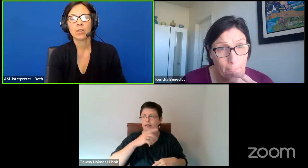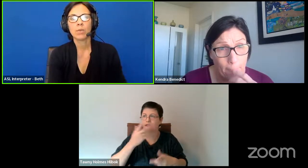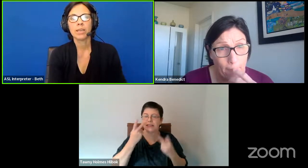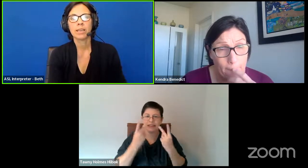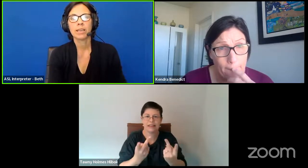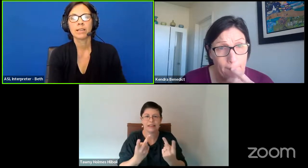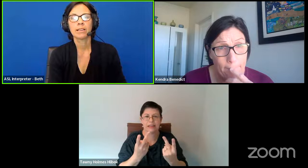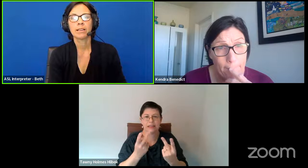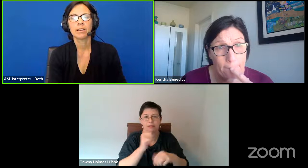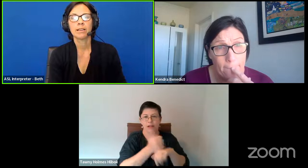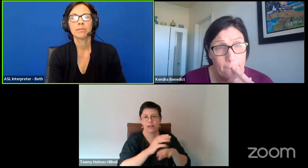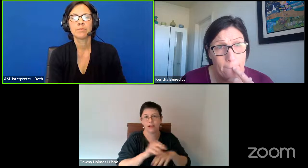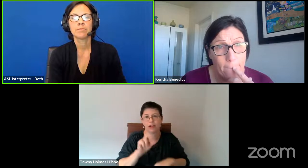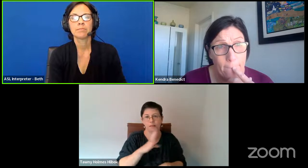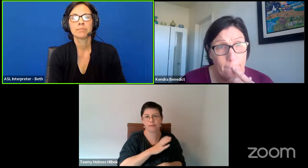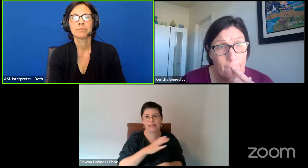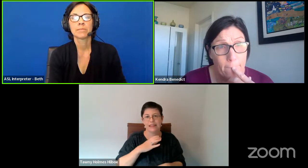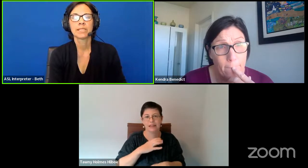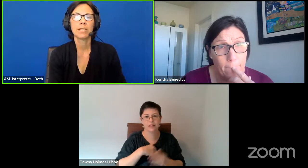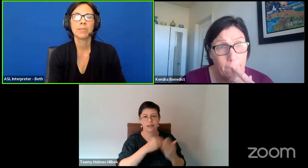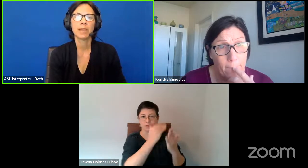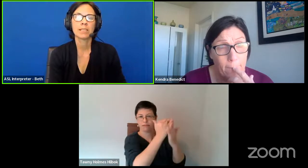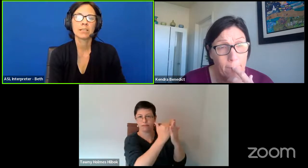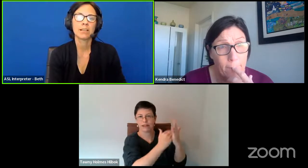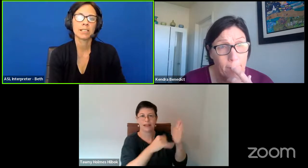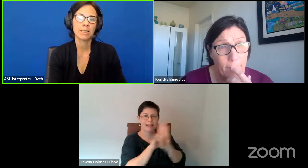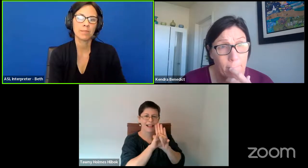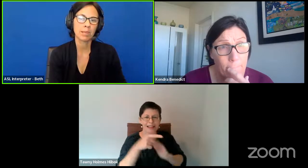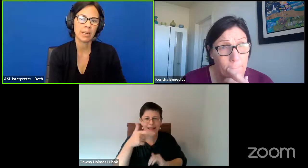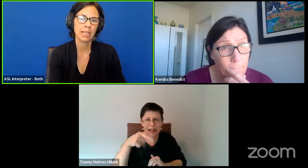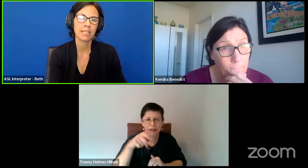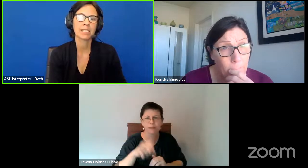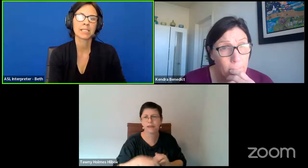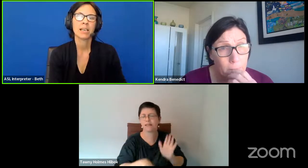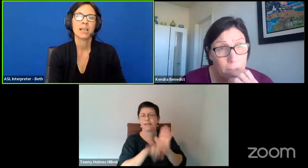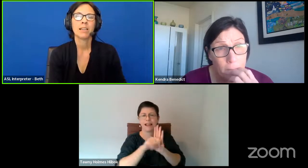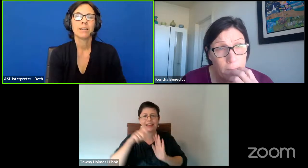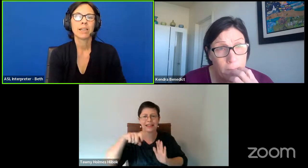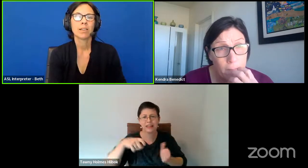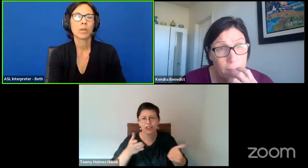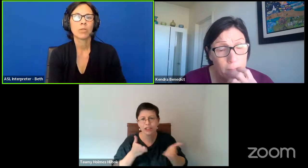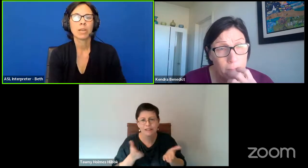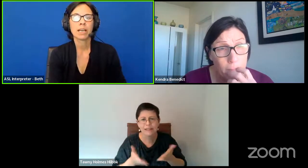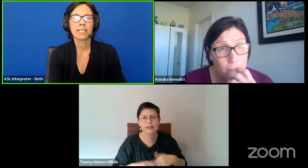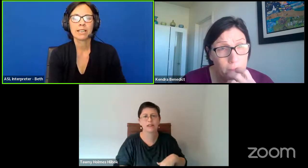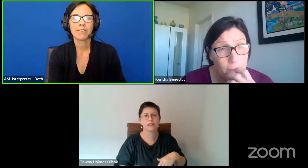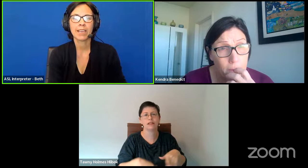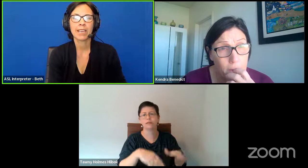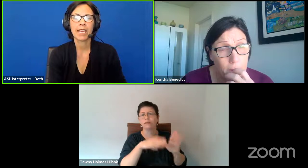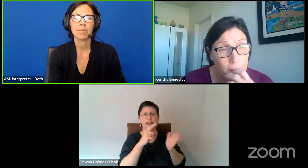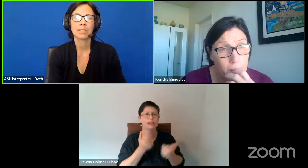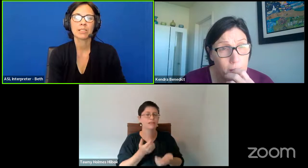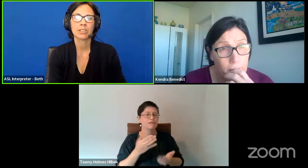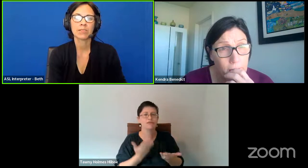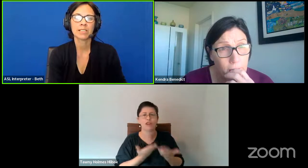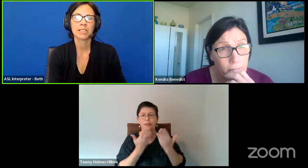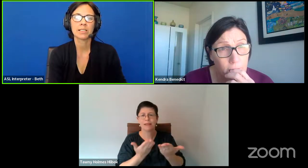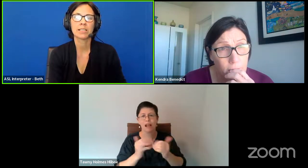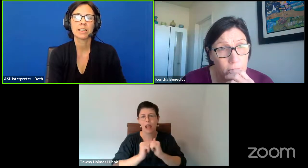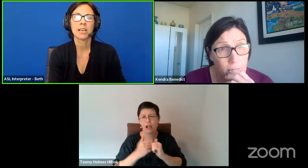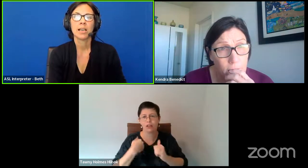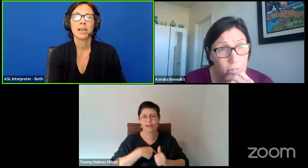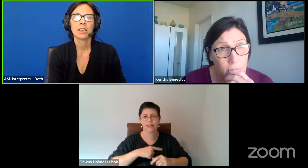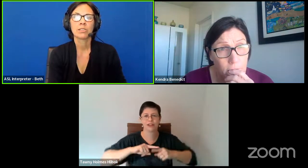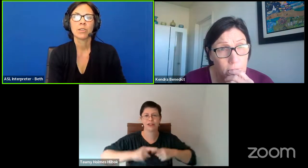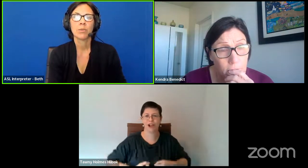that we can see based on the subcommittees, like where we can identify gaps in